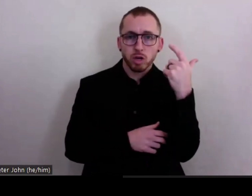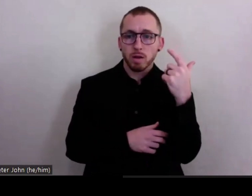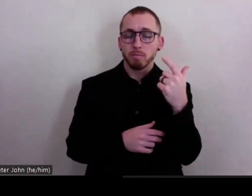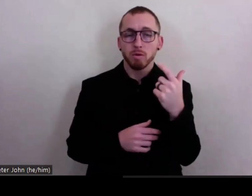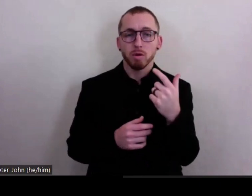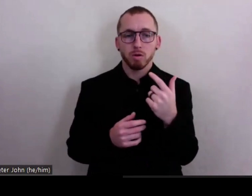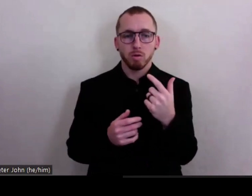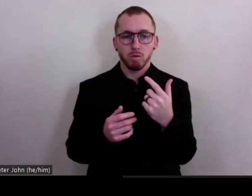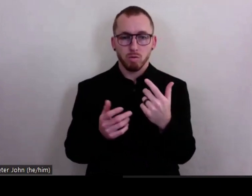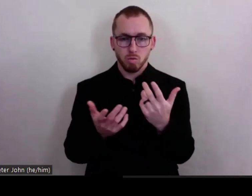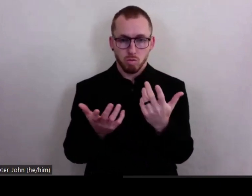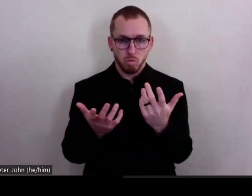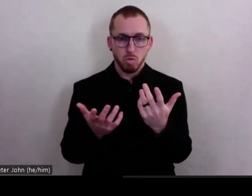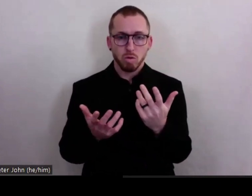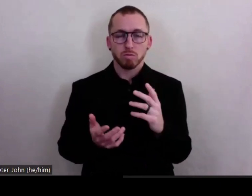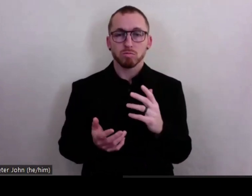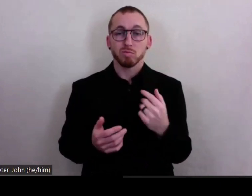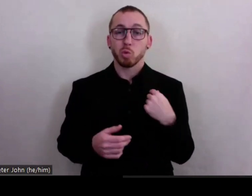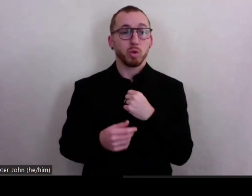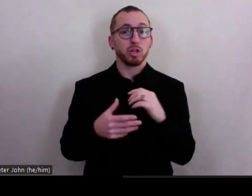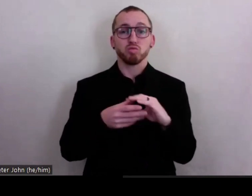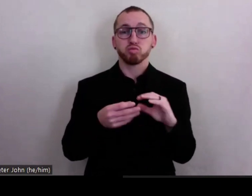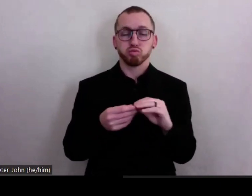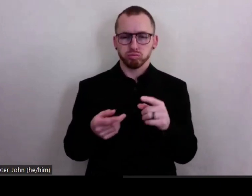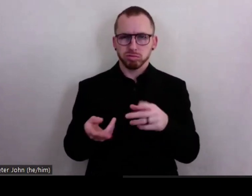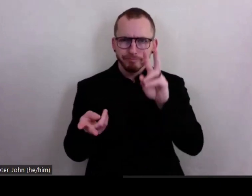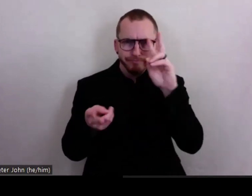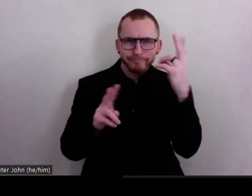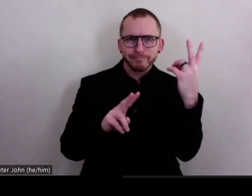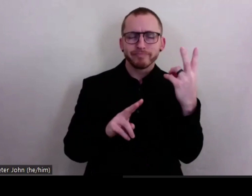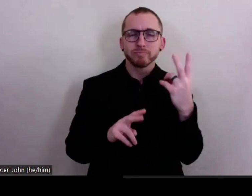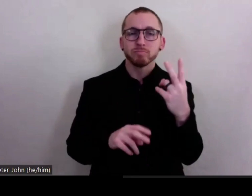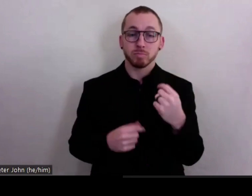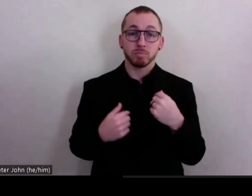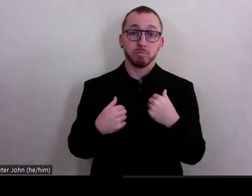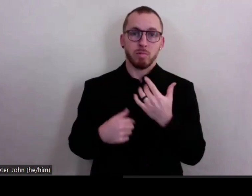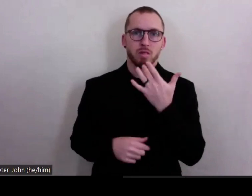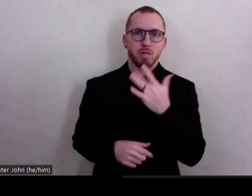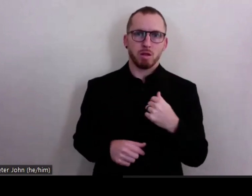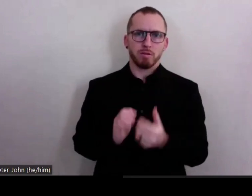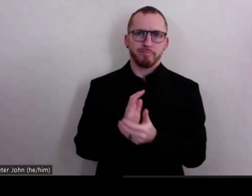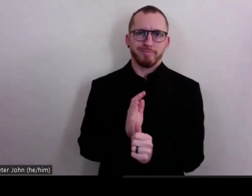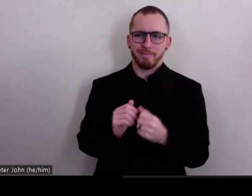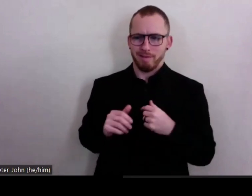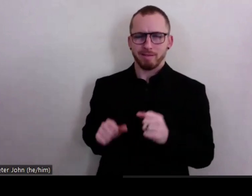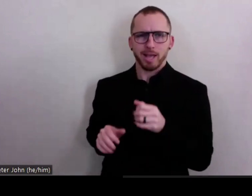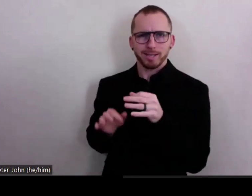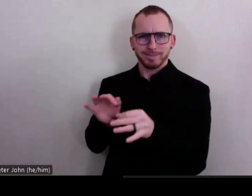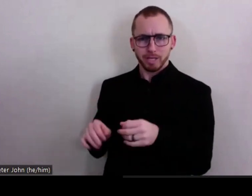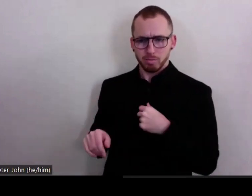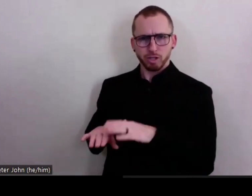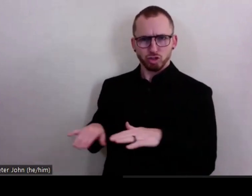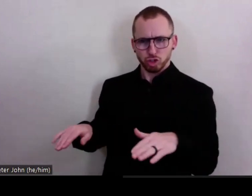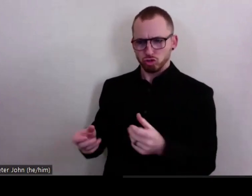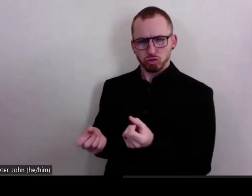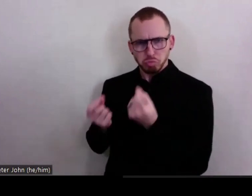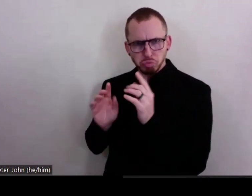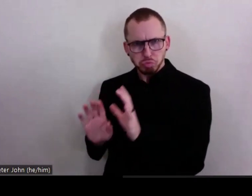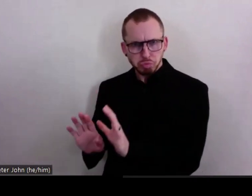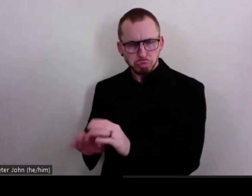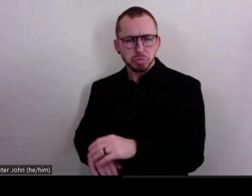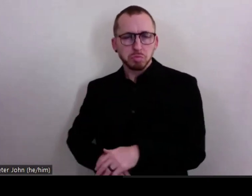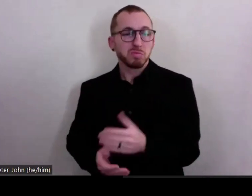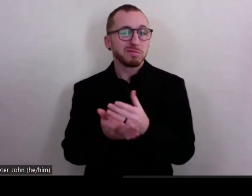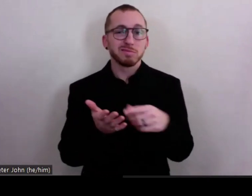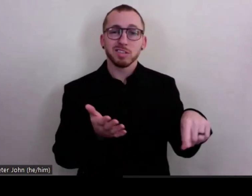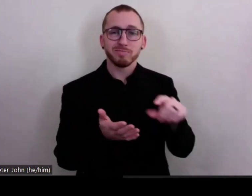what's happening when if we're have to be providers as therapists or teachers or caregivers. You know, how are you feeling and